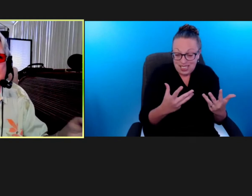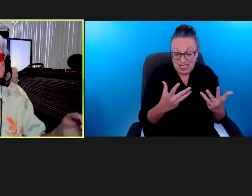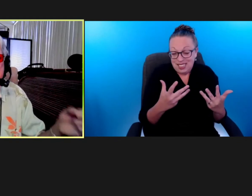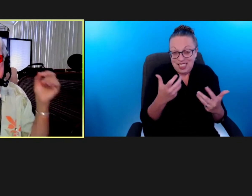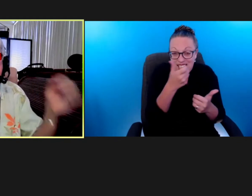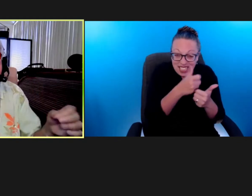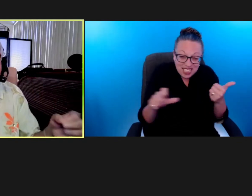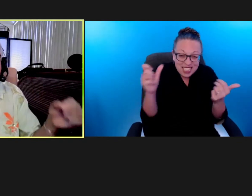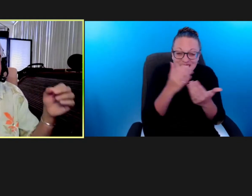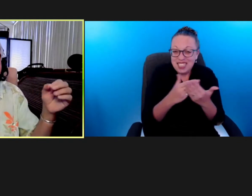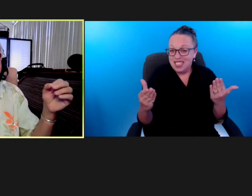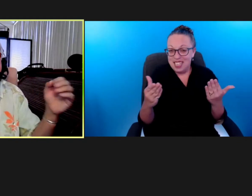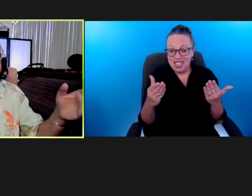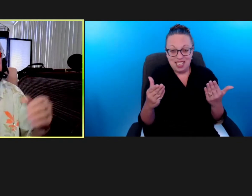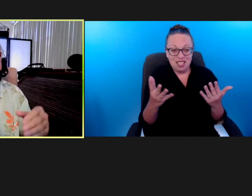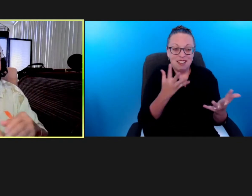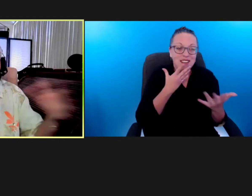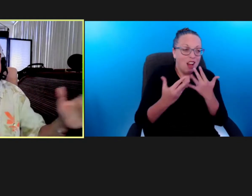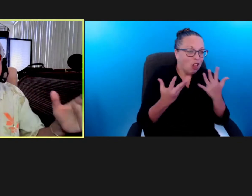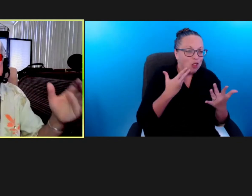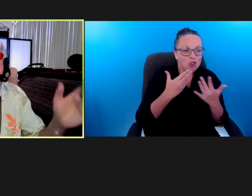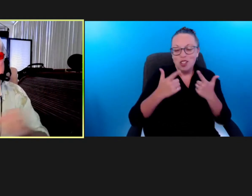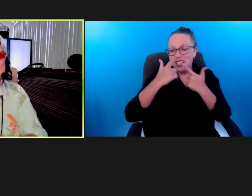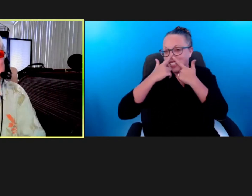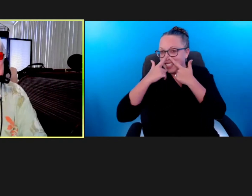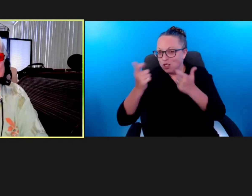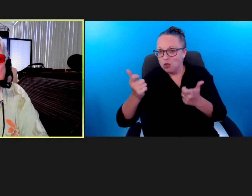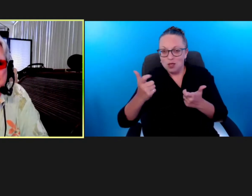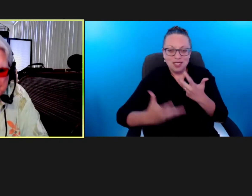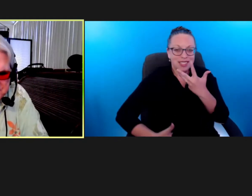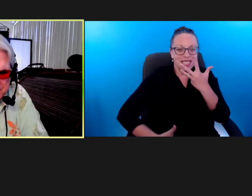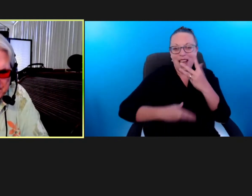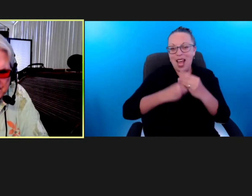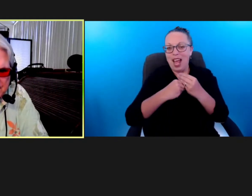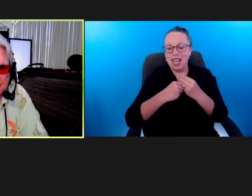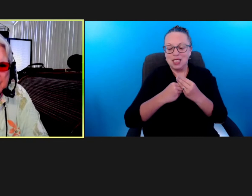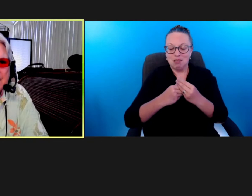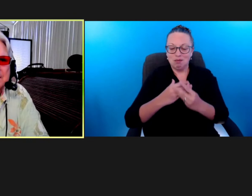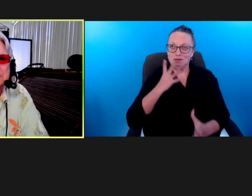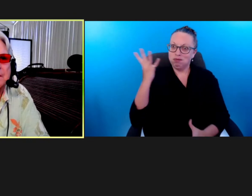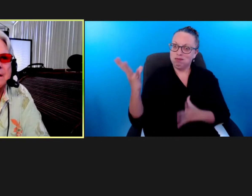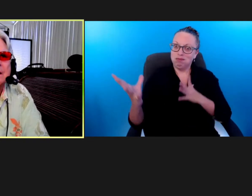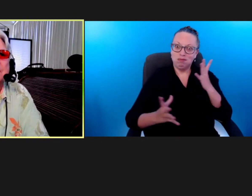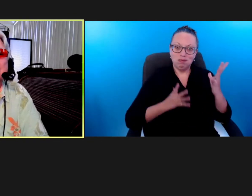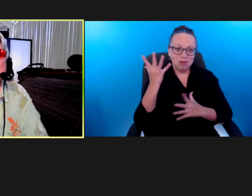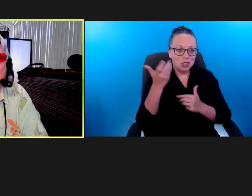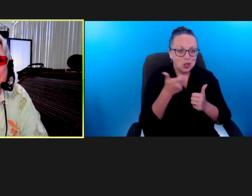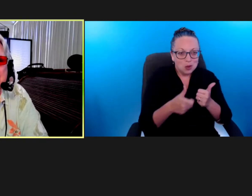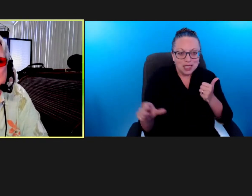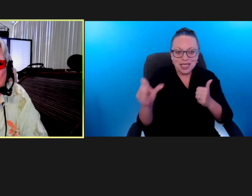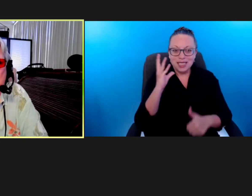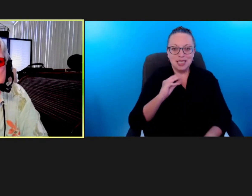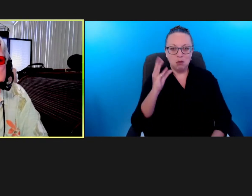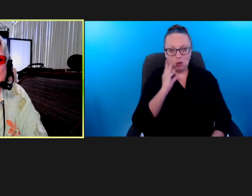life interest, color, or zest to any experience whatsoever. Naturally, the companion to one who is